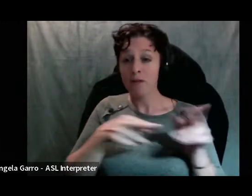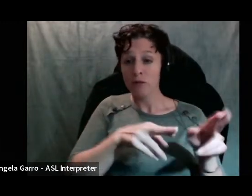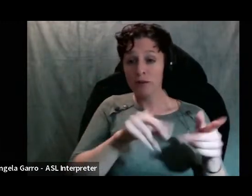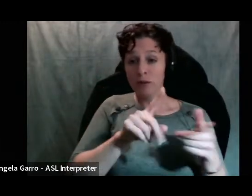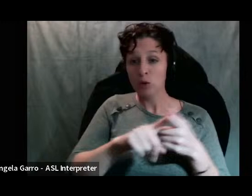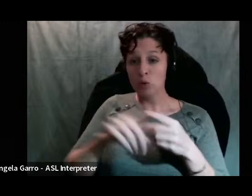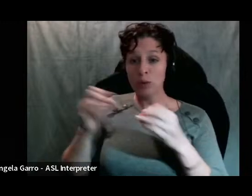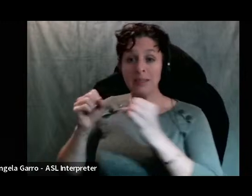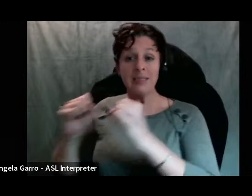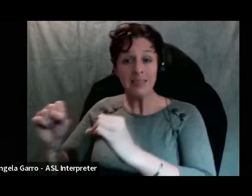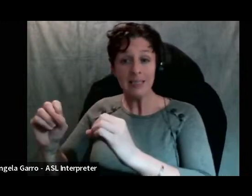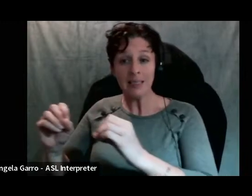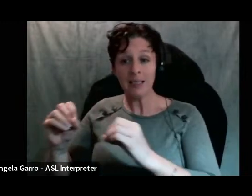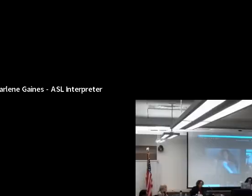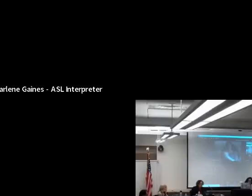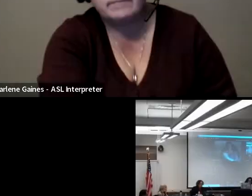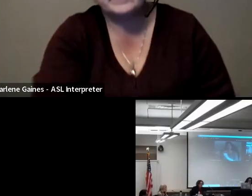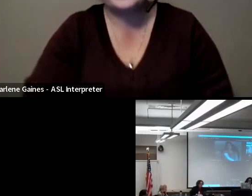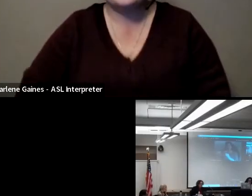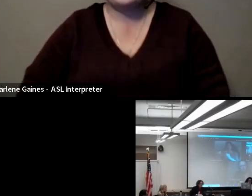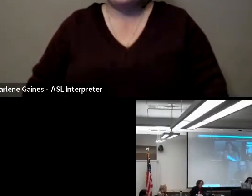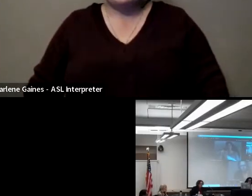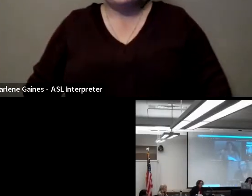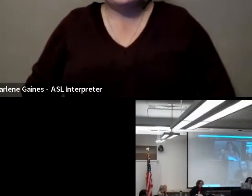Palestine will be free.